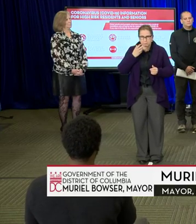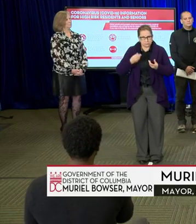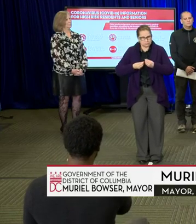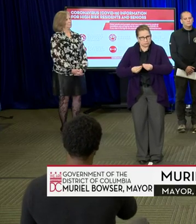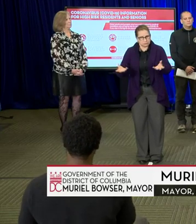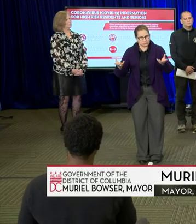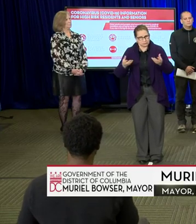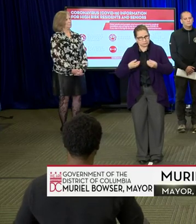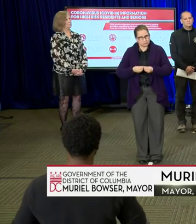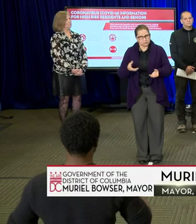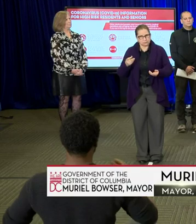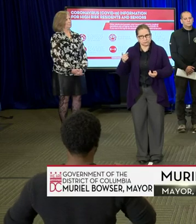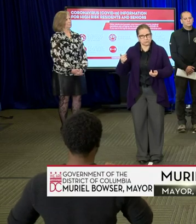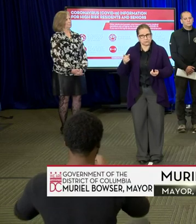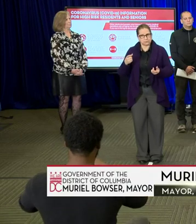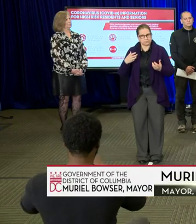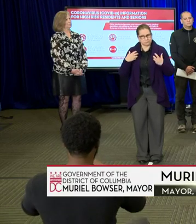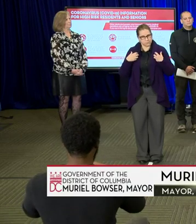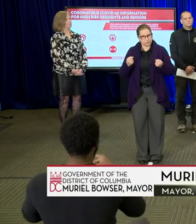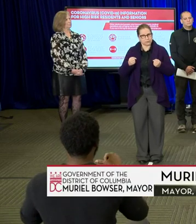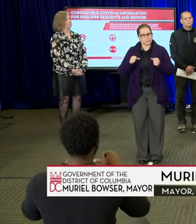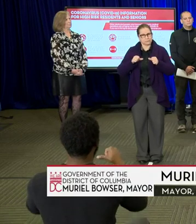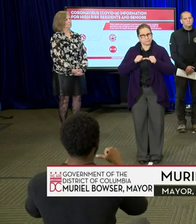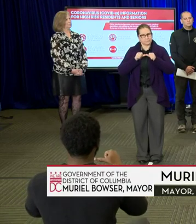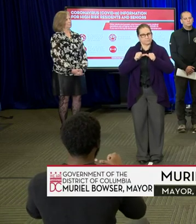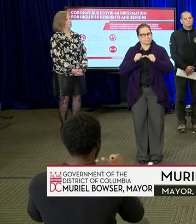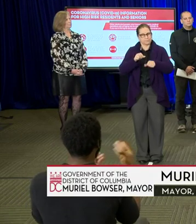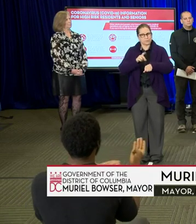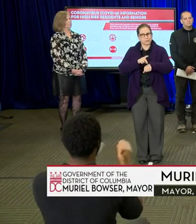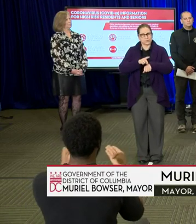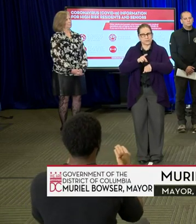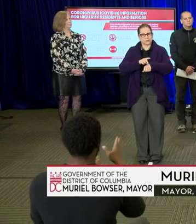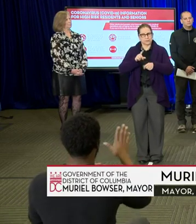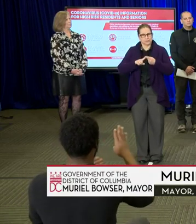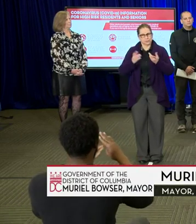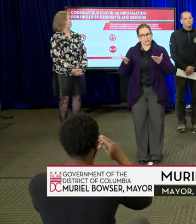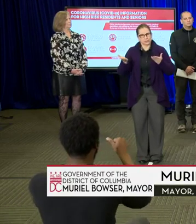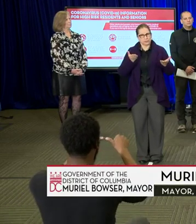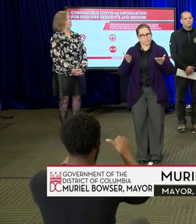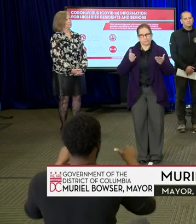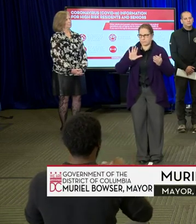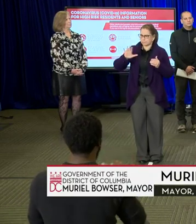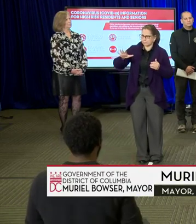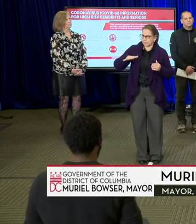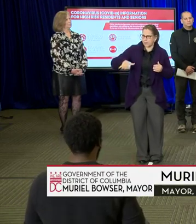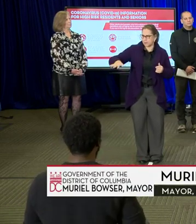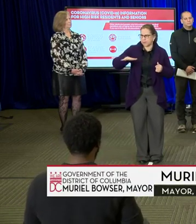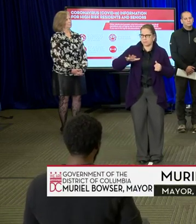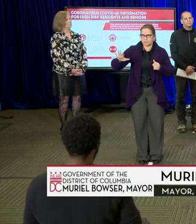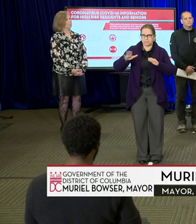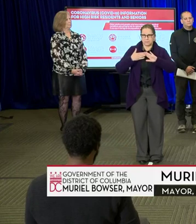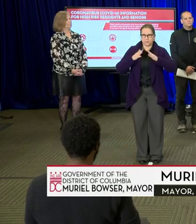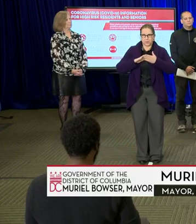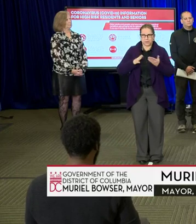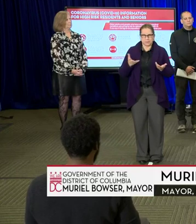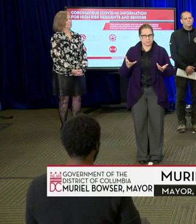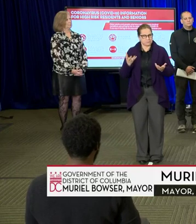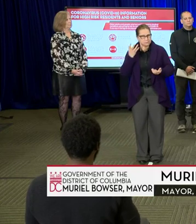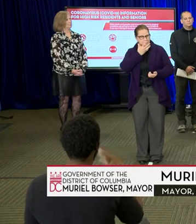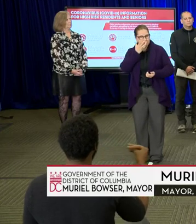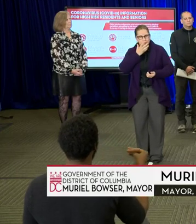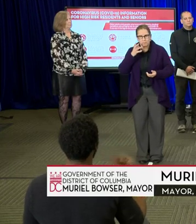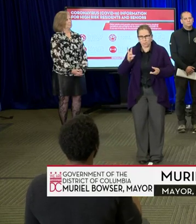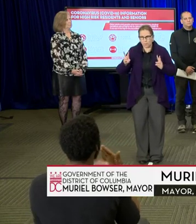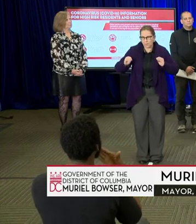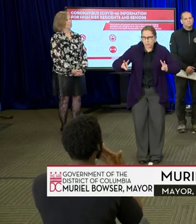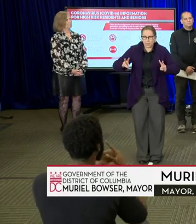duty to continue to serve their neighborhood in these altered conditions. I also want to